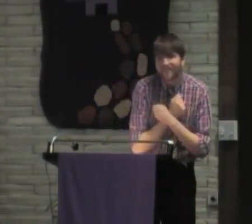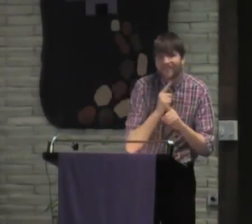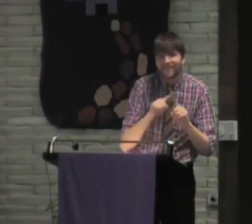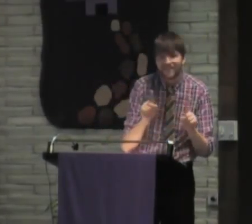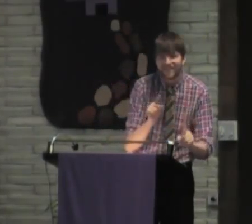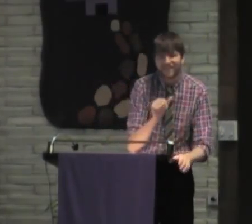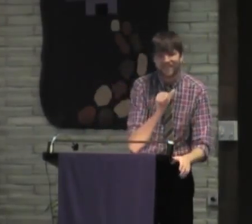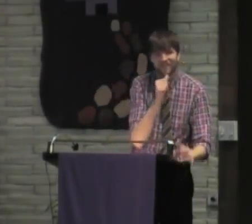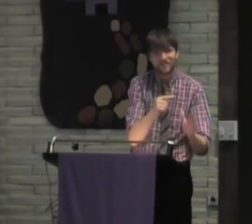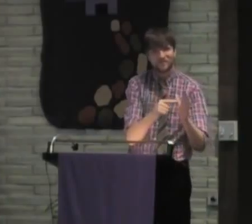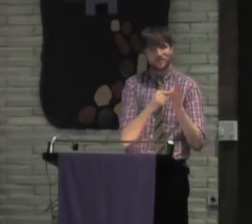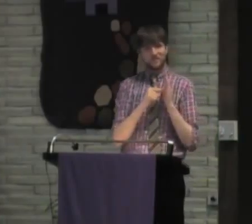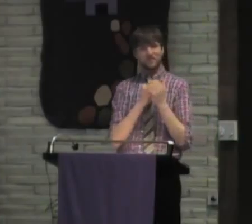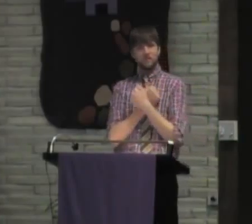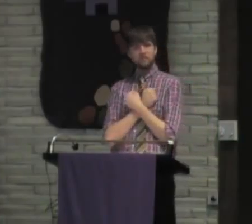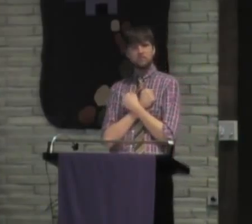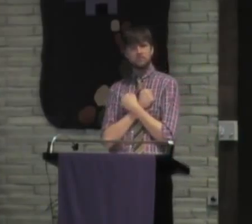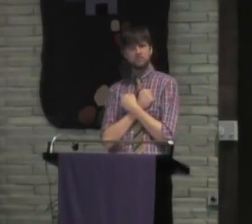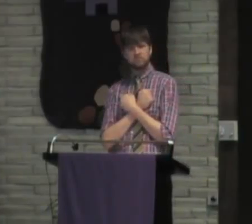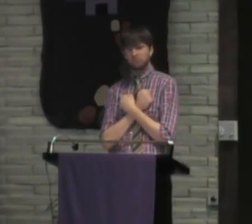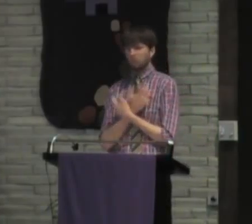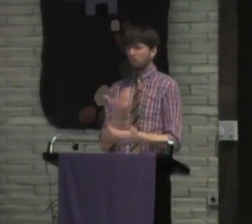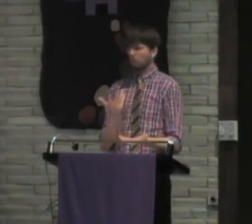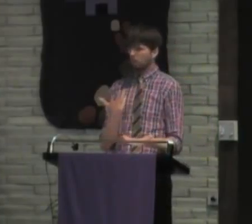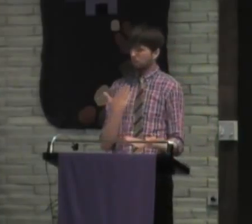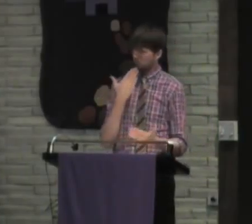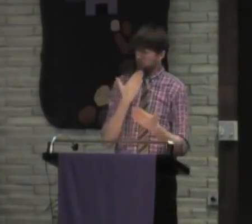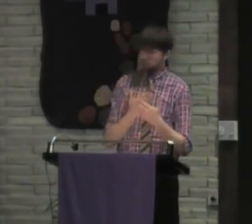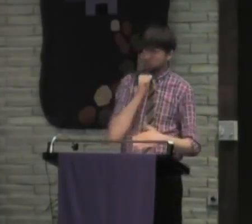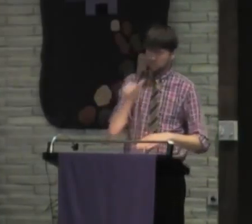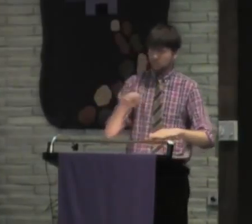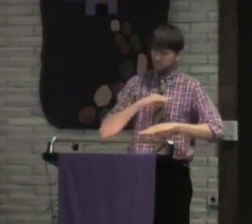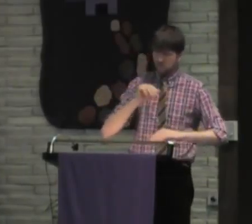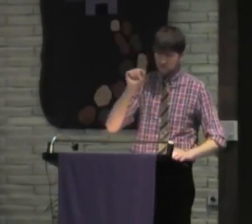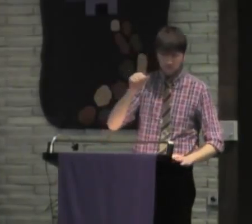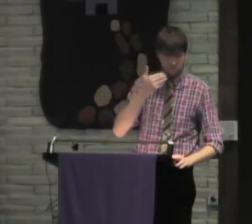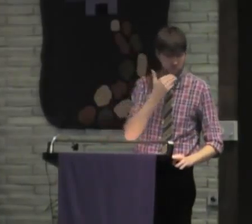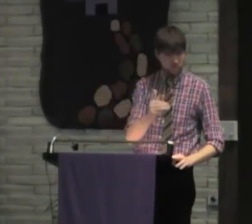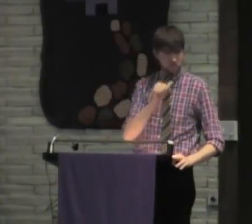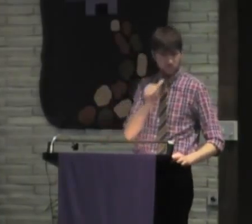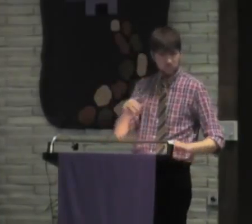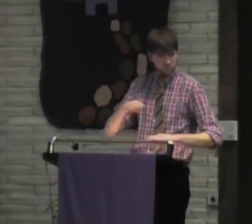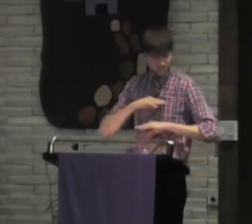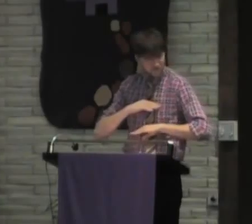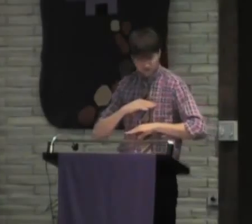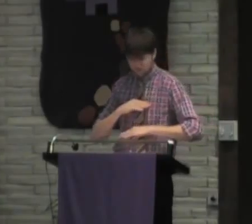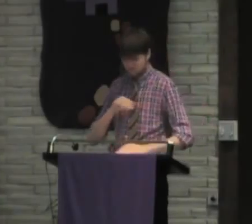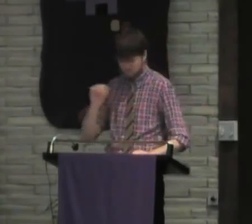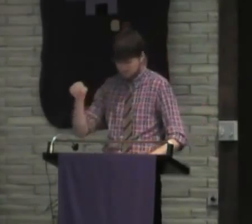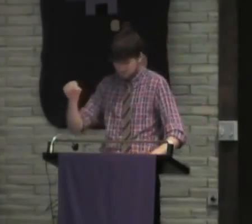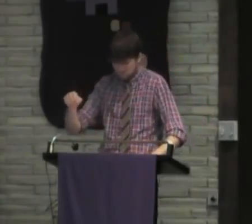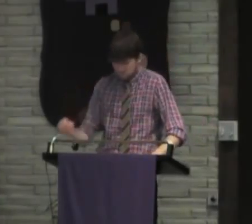When we show someone love, but they don't maybe show love back, yeah, we don't feel satisfied.